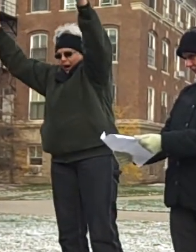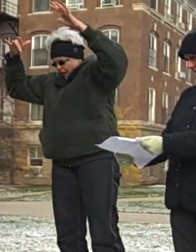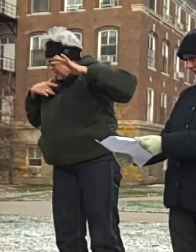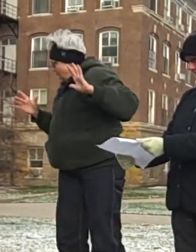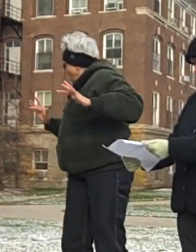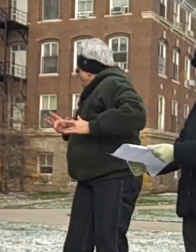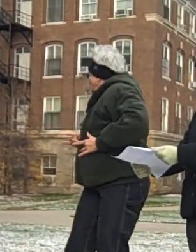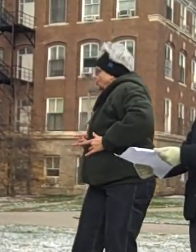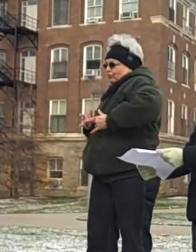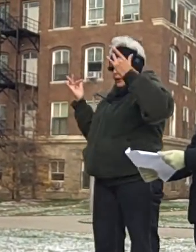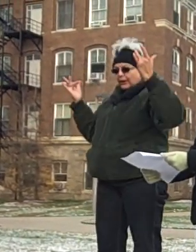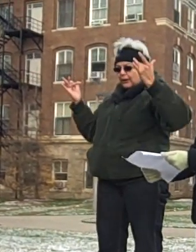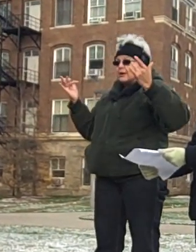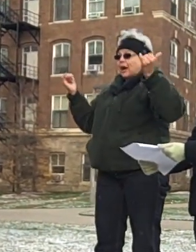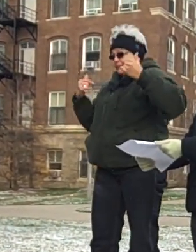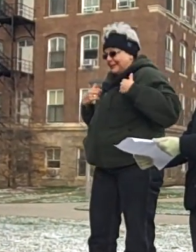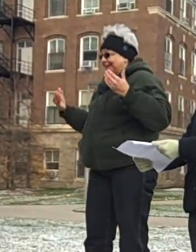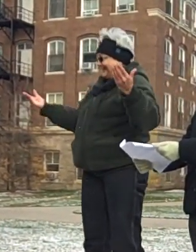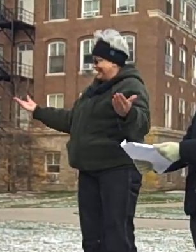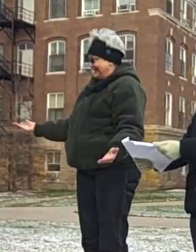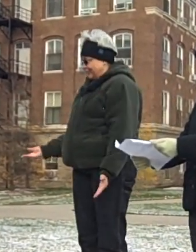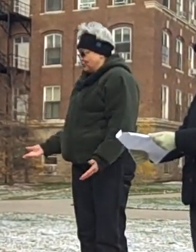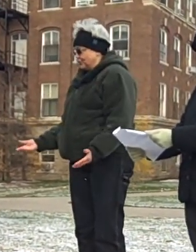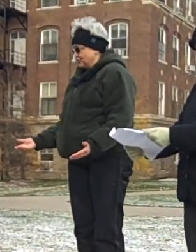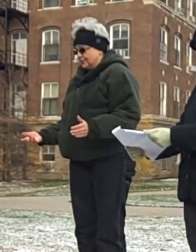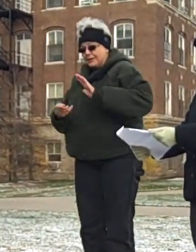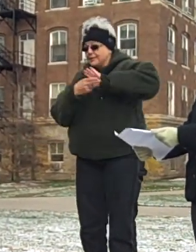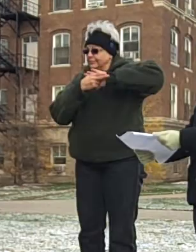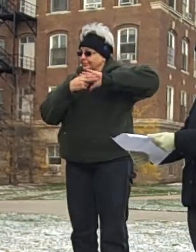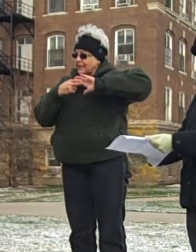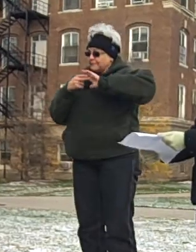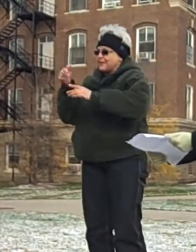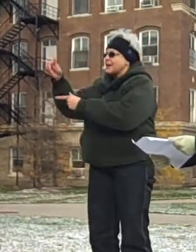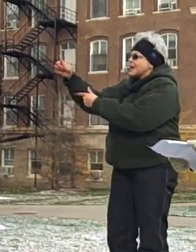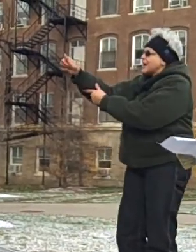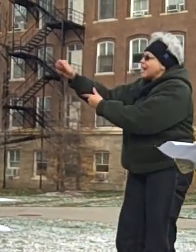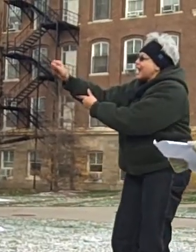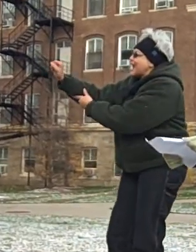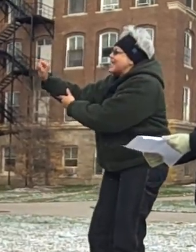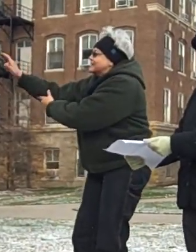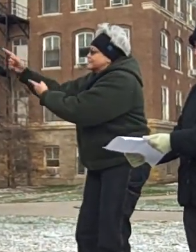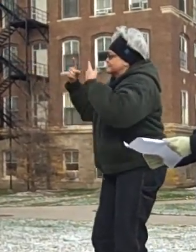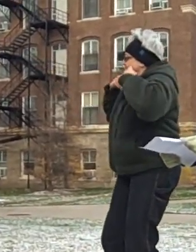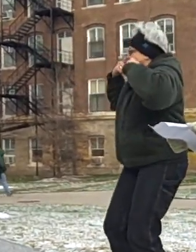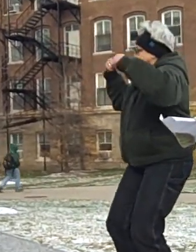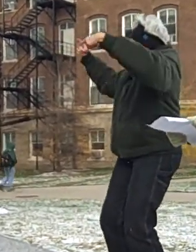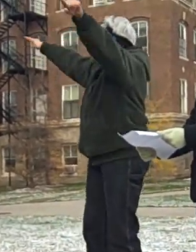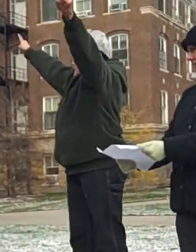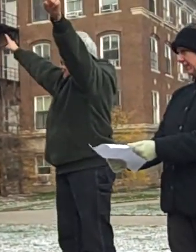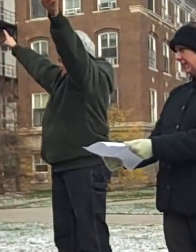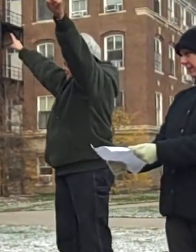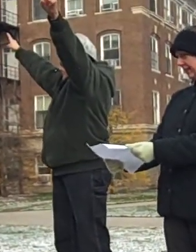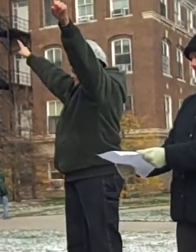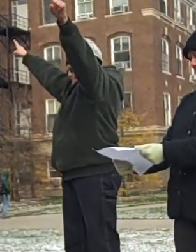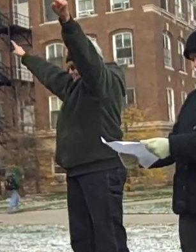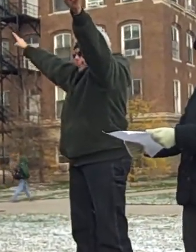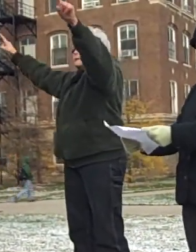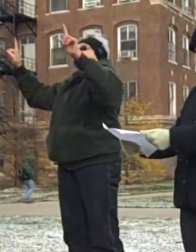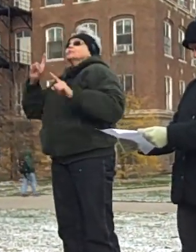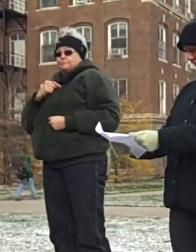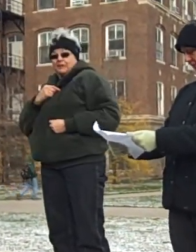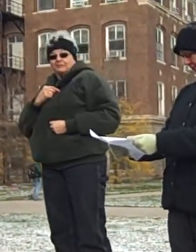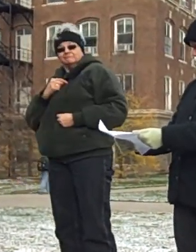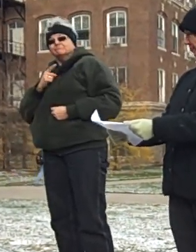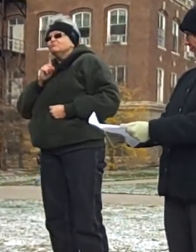started coming to me so much easier, and I was so happy. And I'm here today to stand in front of you, and I am an ASL success.